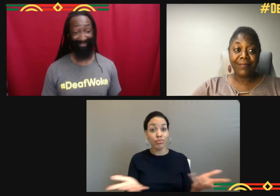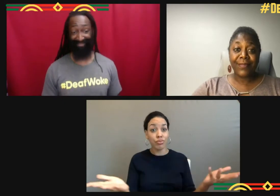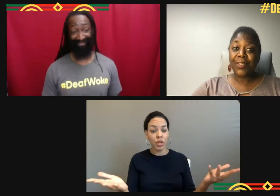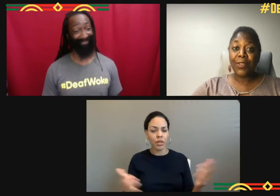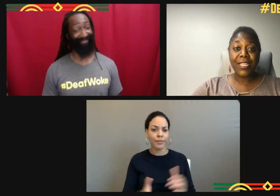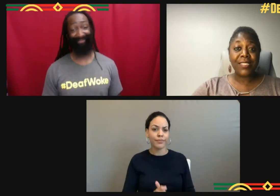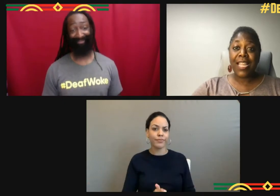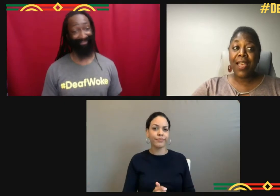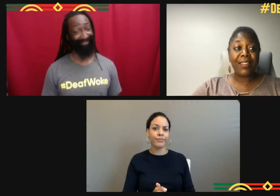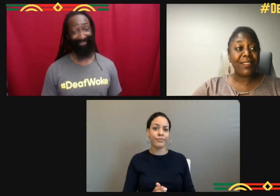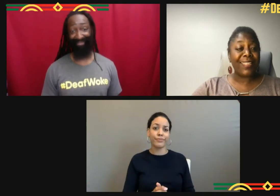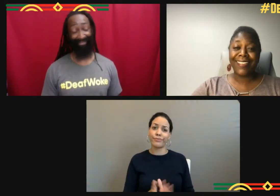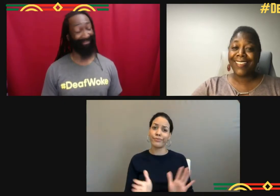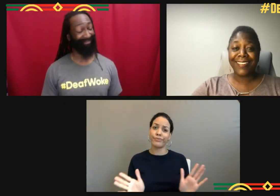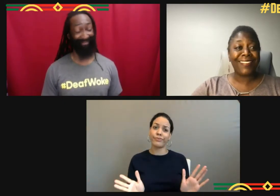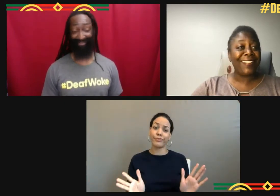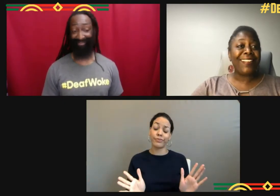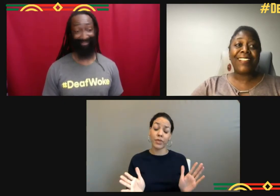So